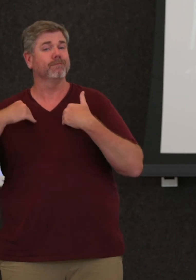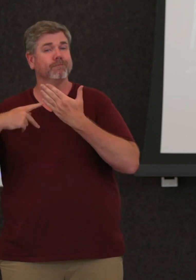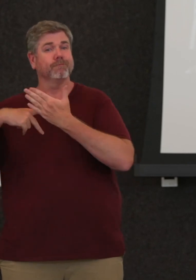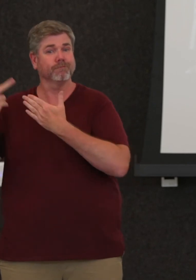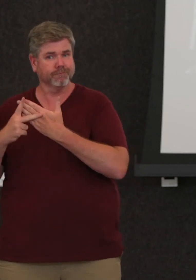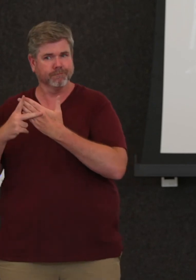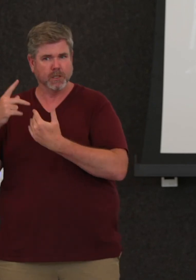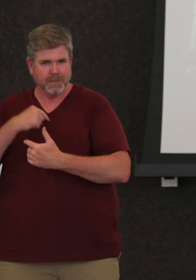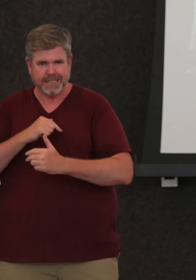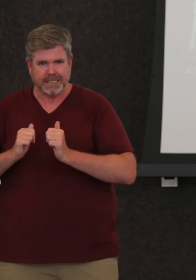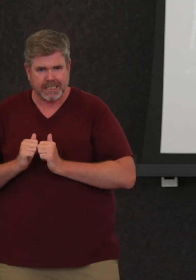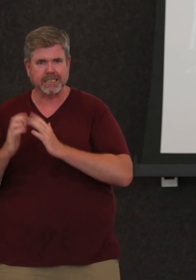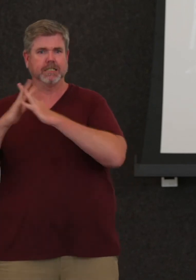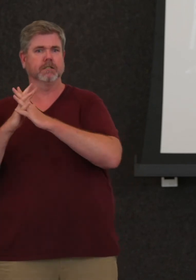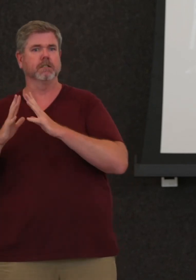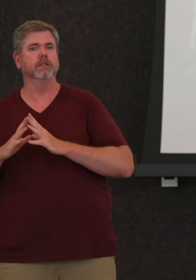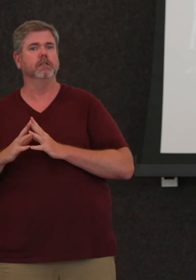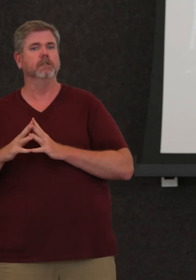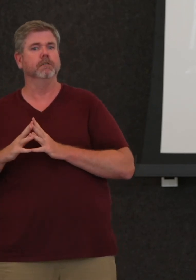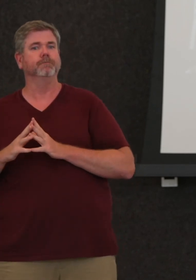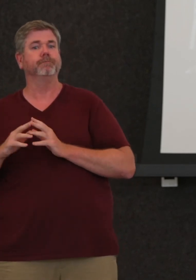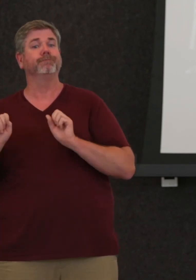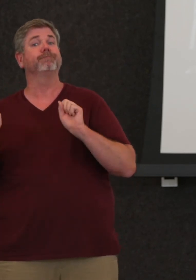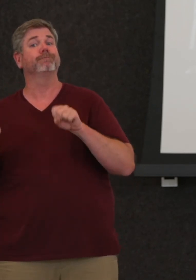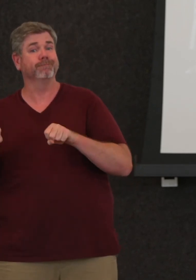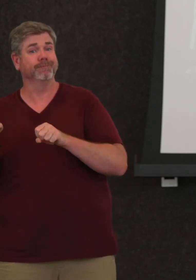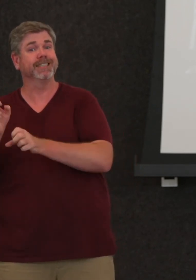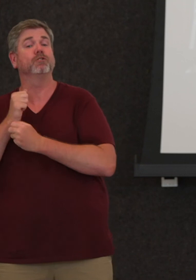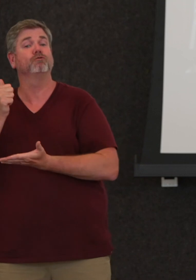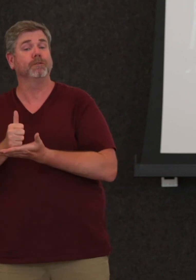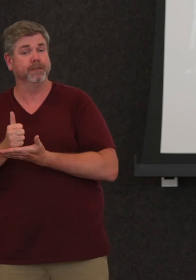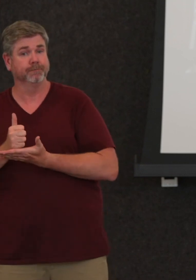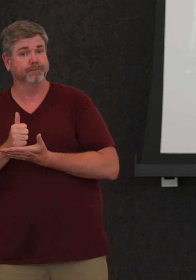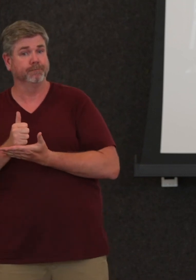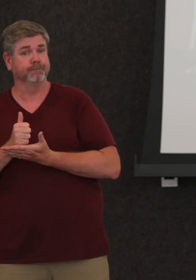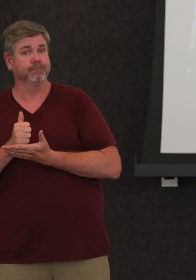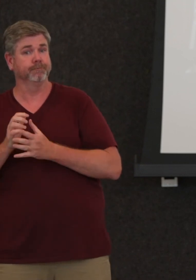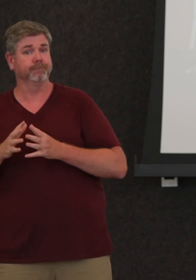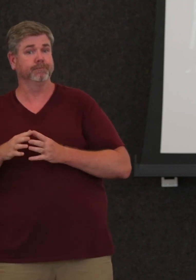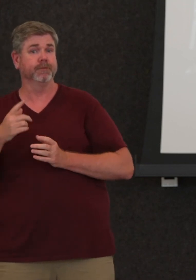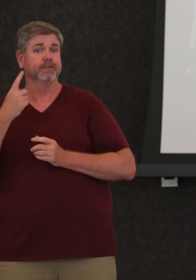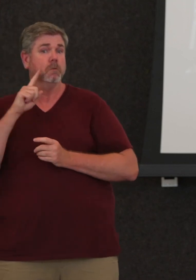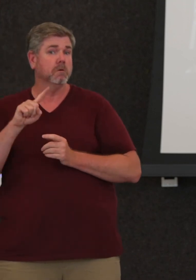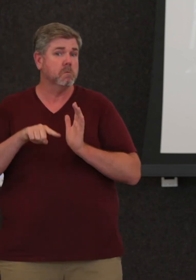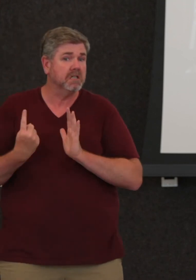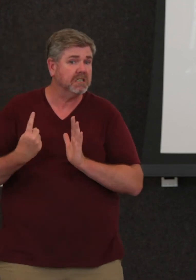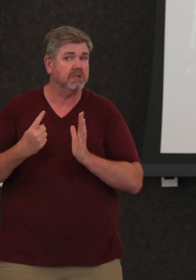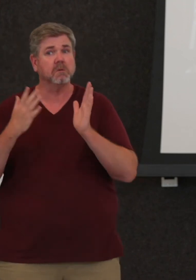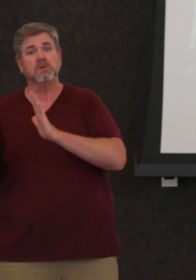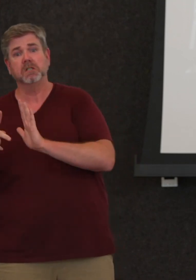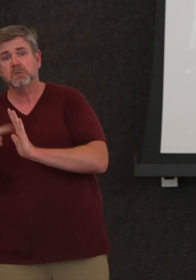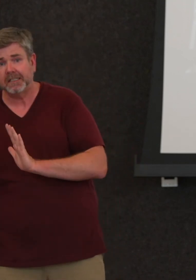that you can get the treatment probably just for buprenorphine or Suboxone and maybe naltrexone as well in the